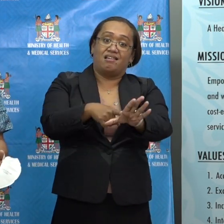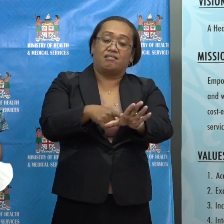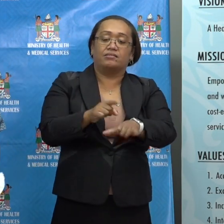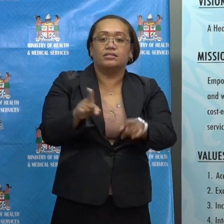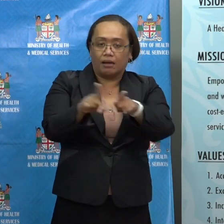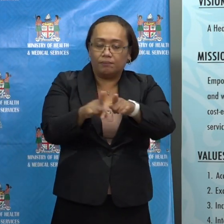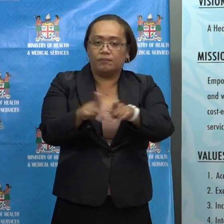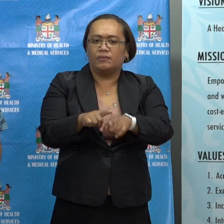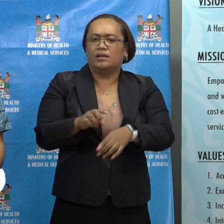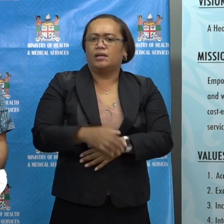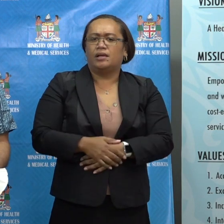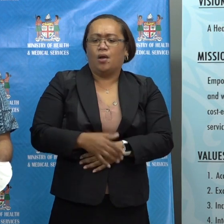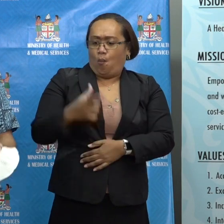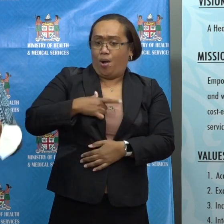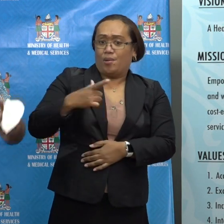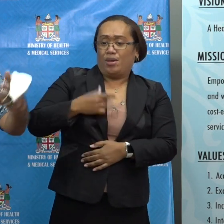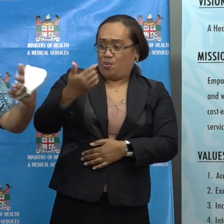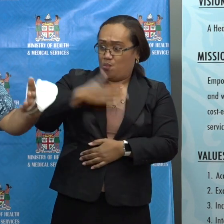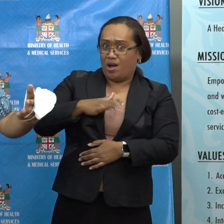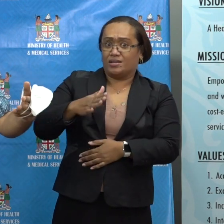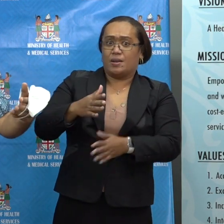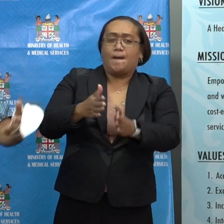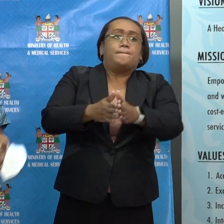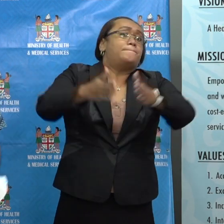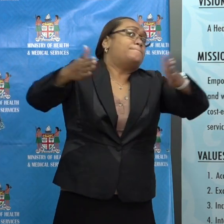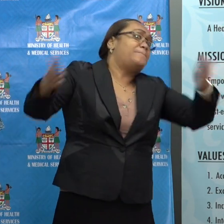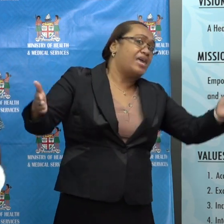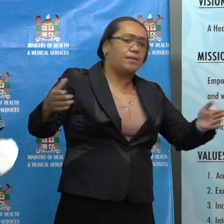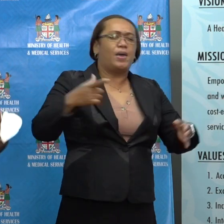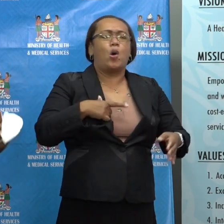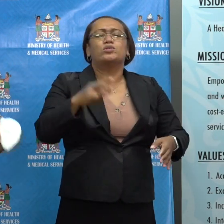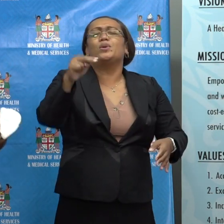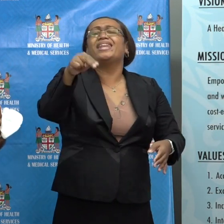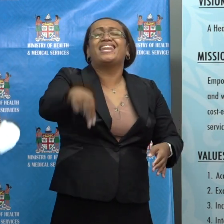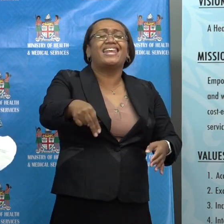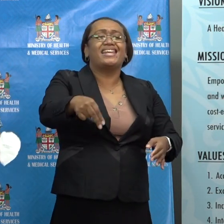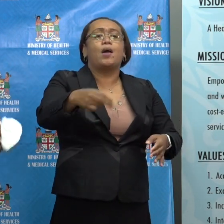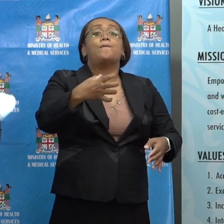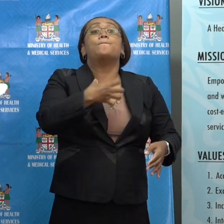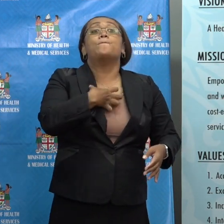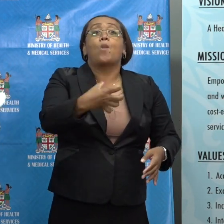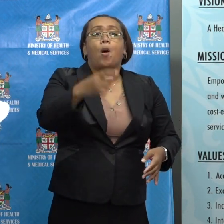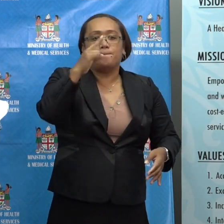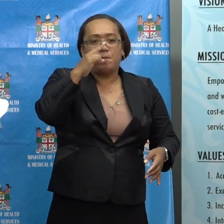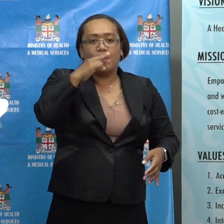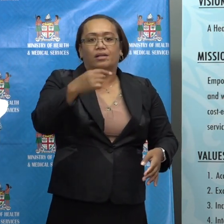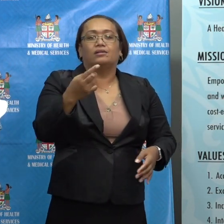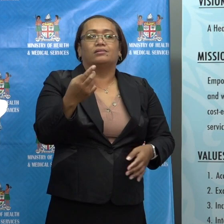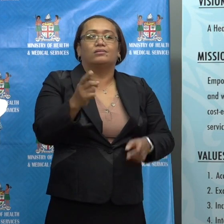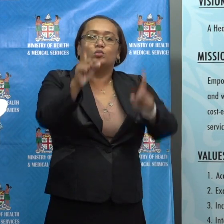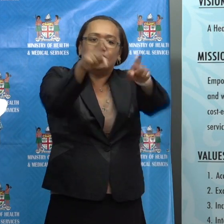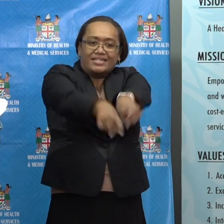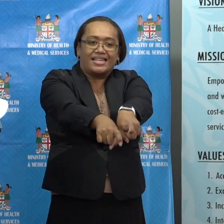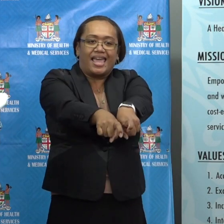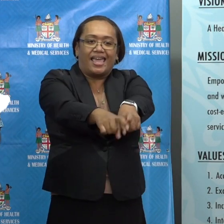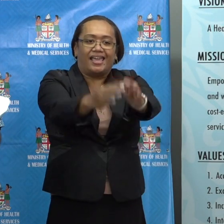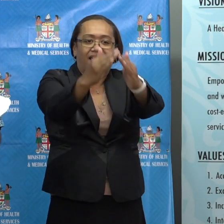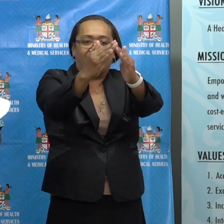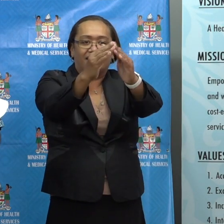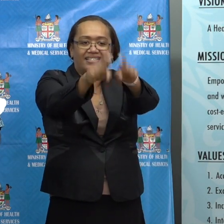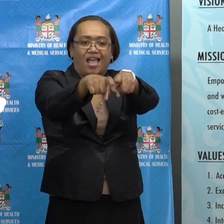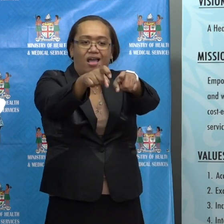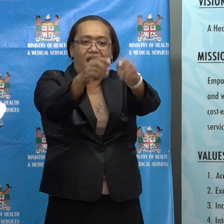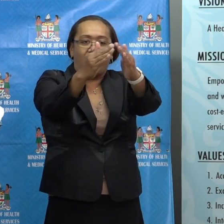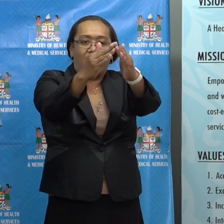The reason we want to have this containment to be as big as possible is that we need as more people as possible to keep still. That's the whole